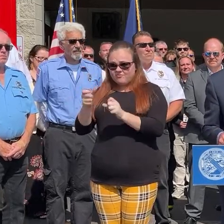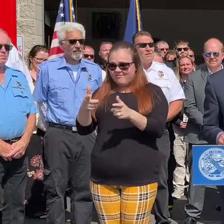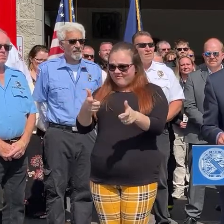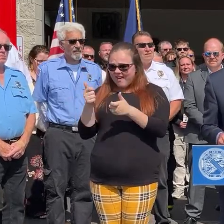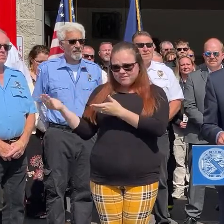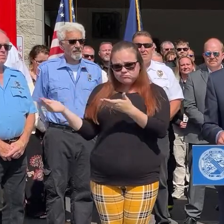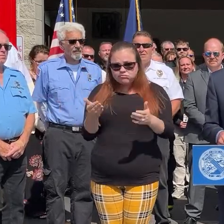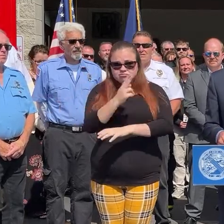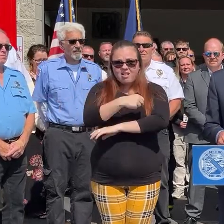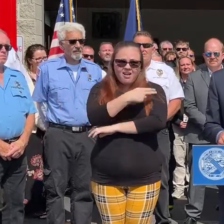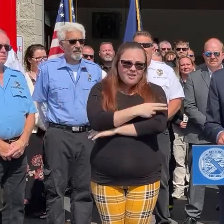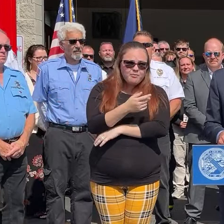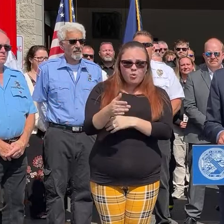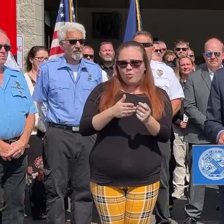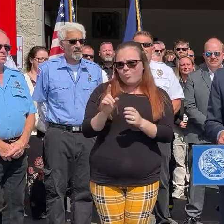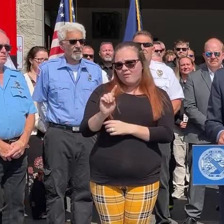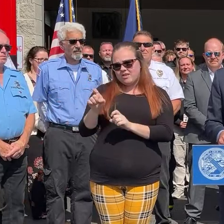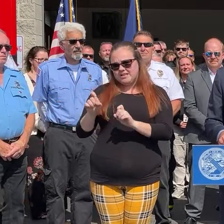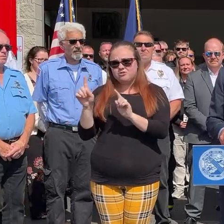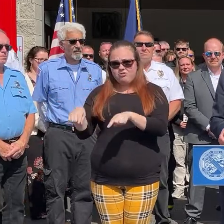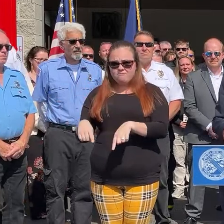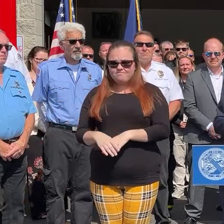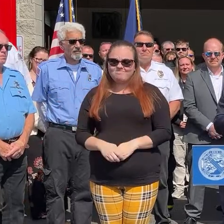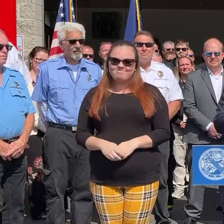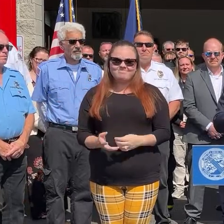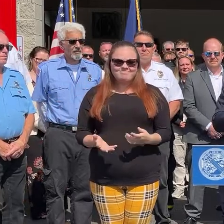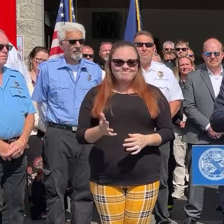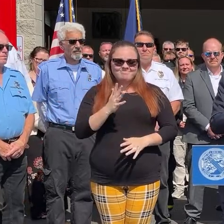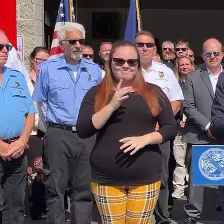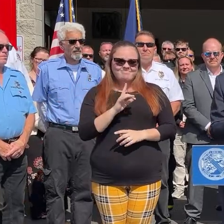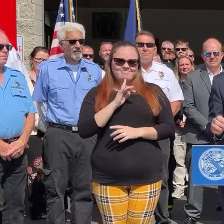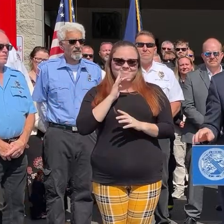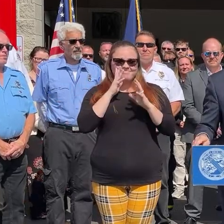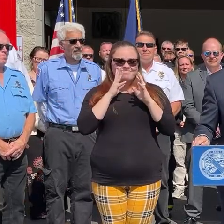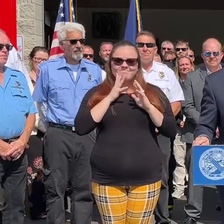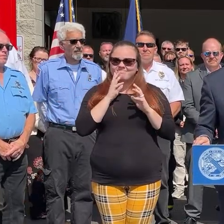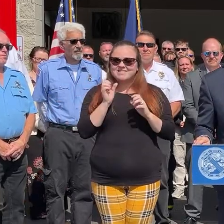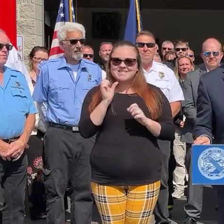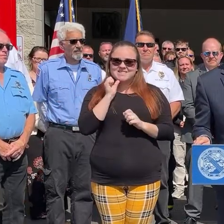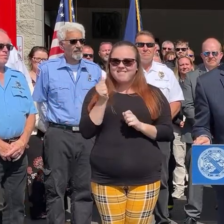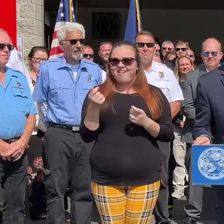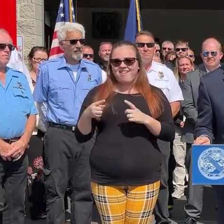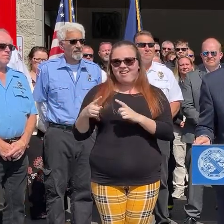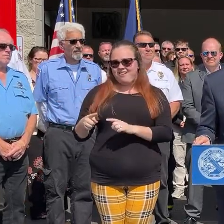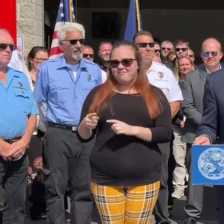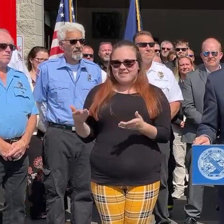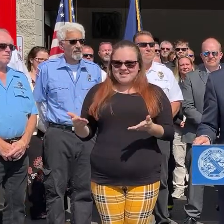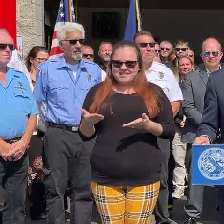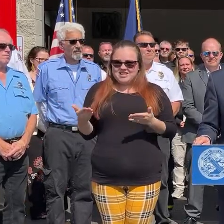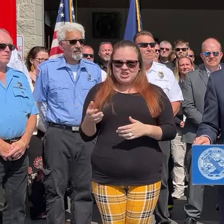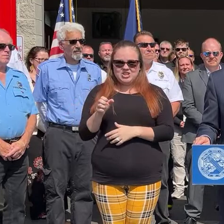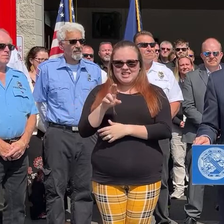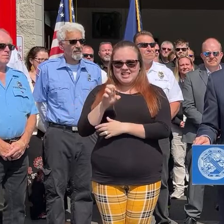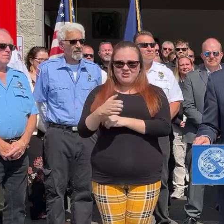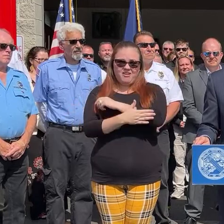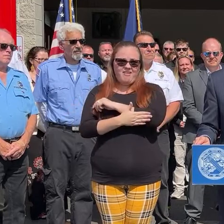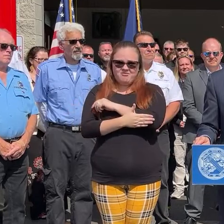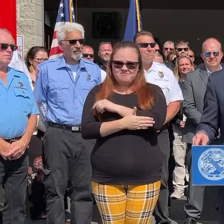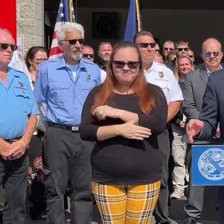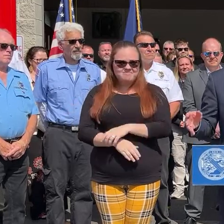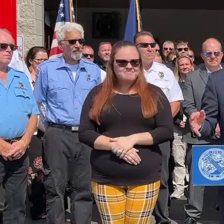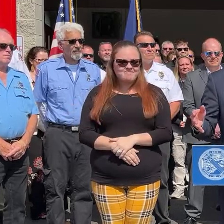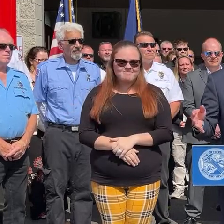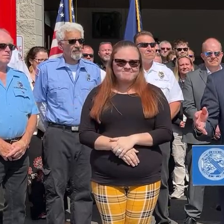to a hospital or needed area. And unfortunately, for a long time, that has not been the case here in Erie County,